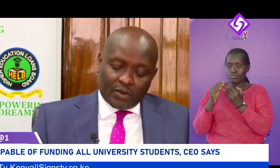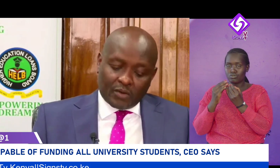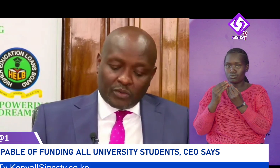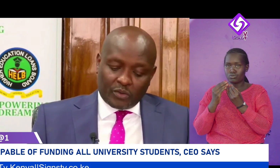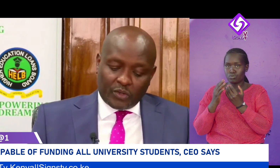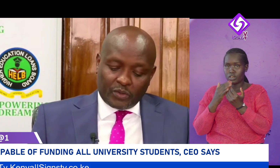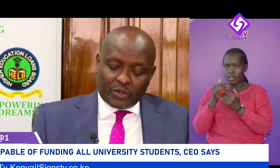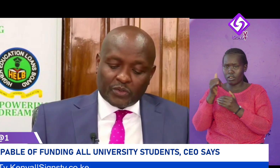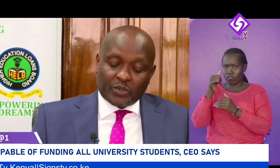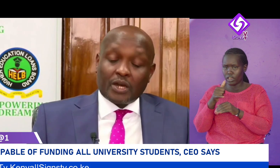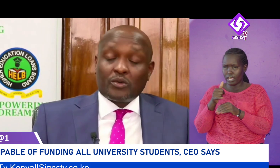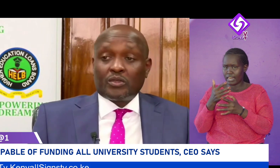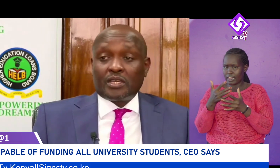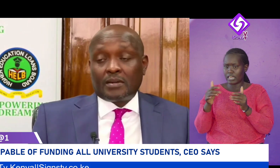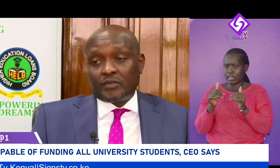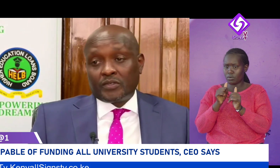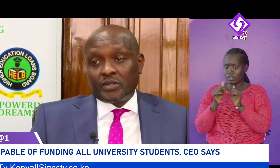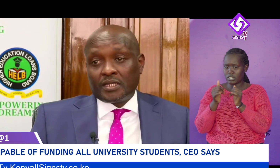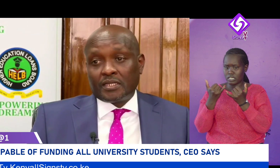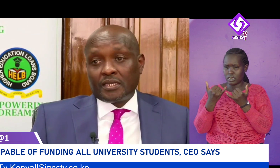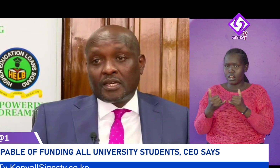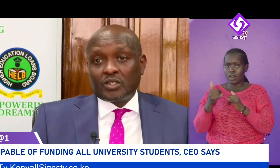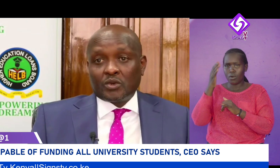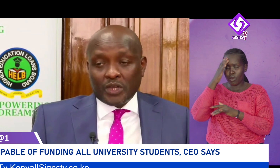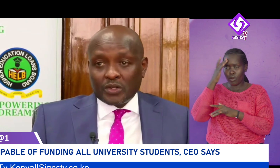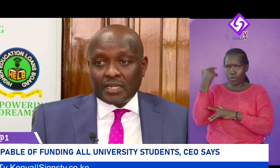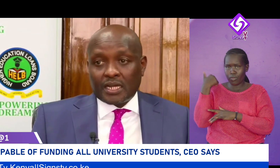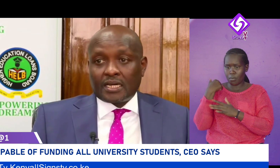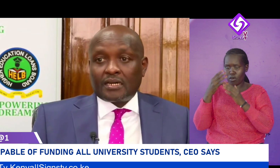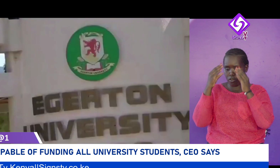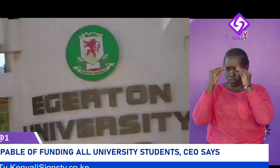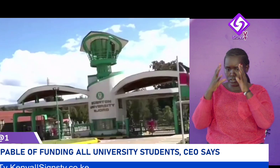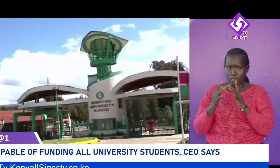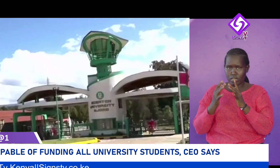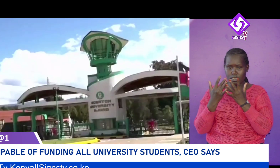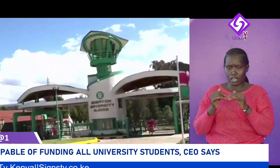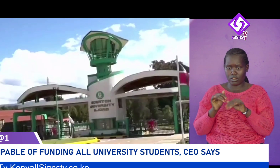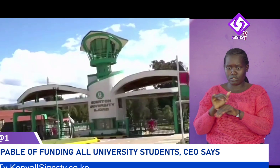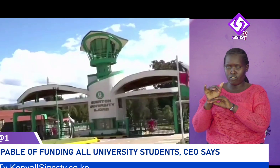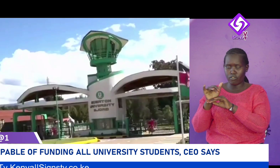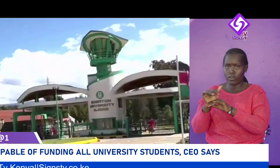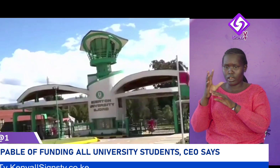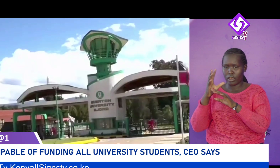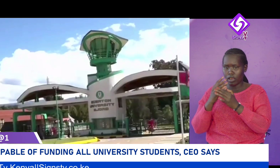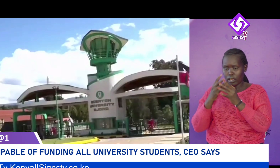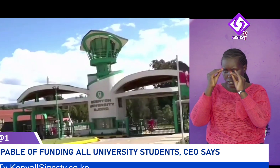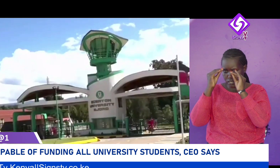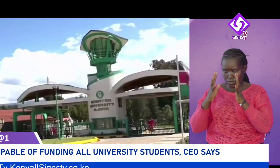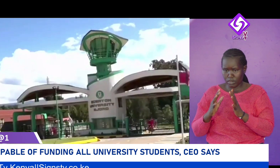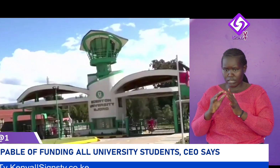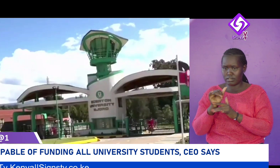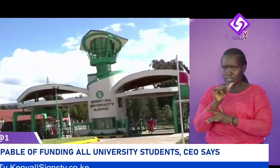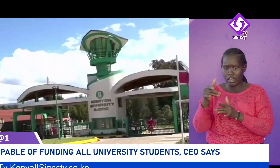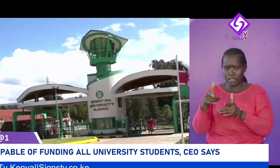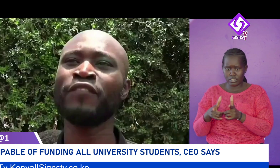now, because we now know the number of students. So we are on track. Wanafunzi hawaruhusiwi wengine kuingia kwa class kama hana fee